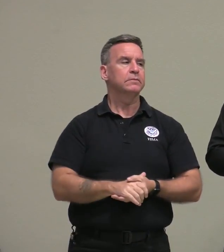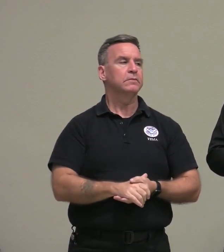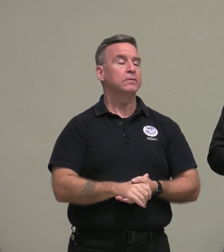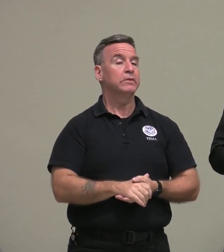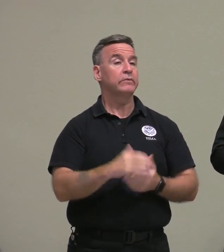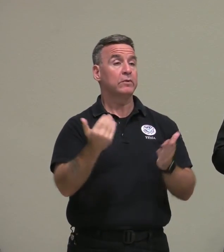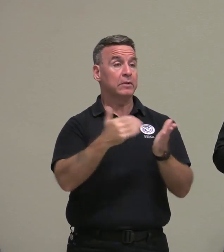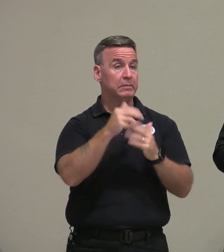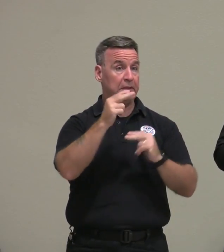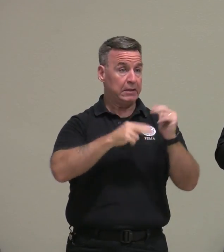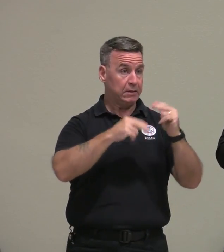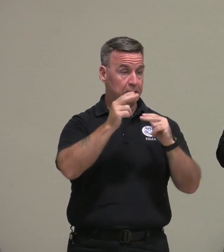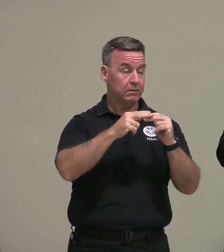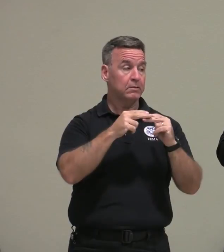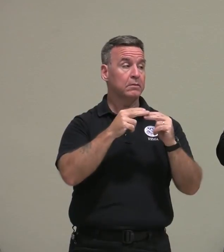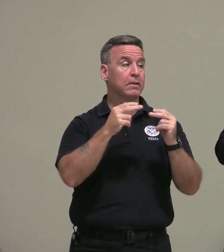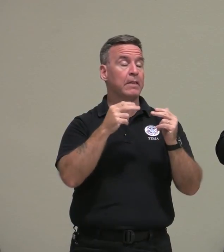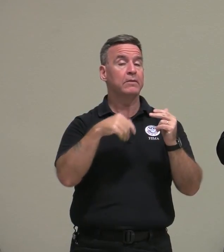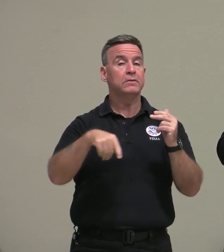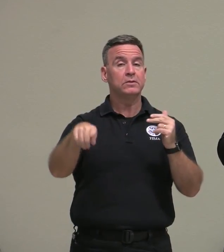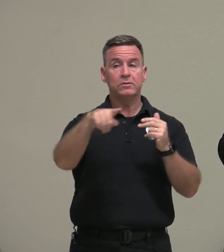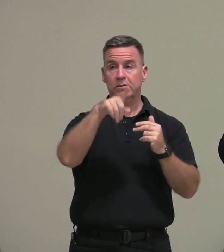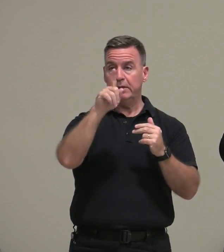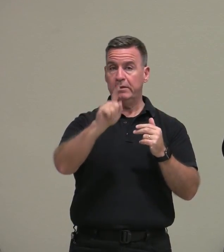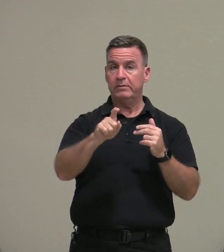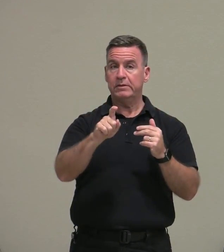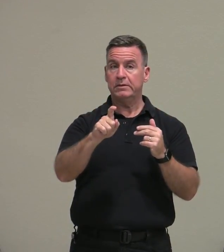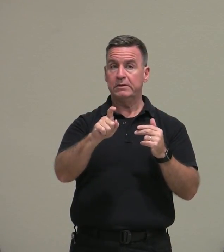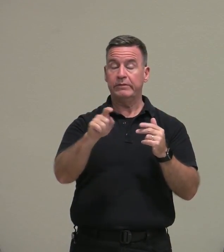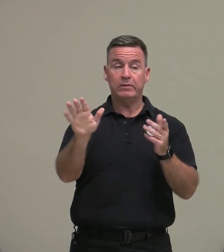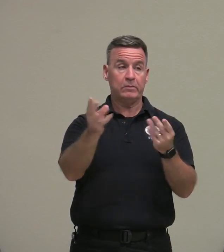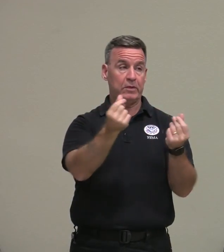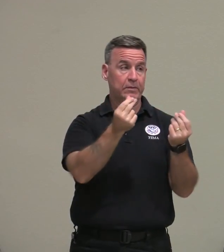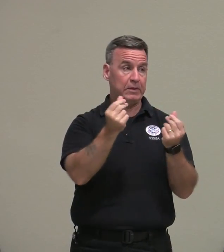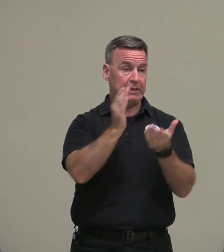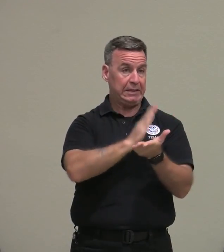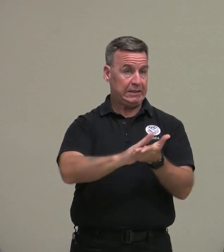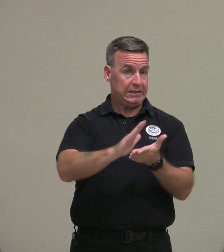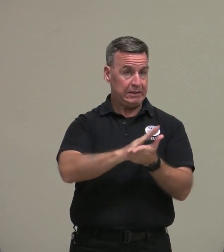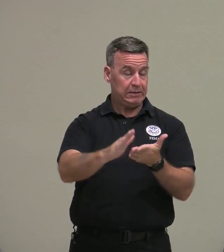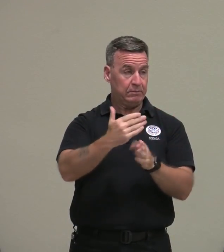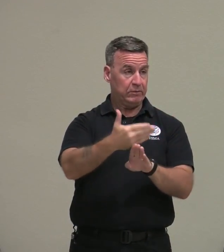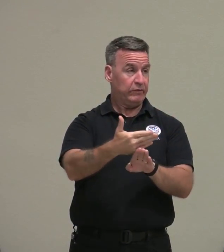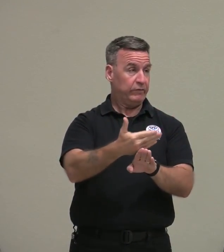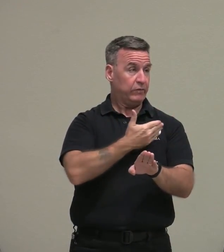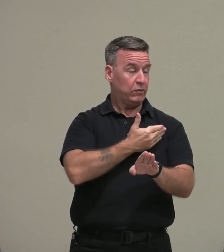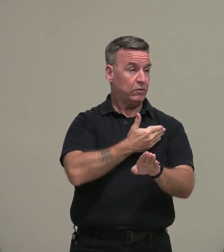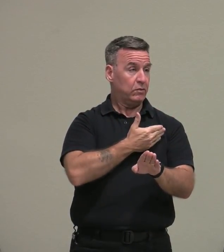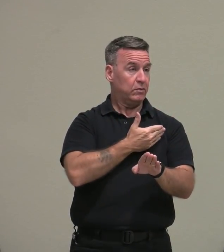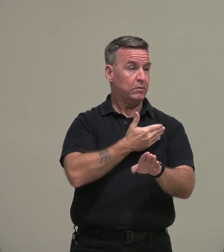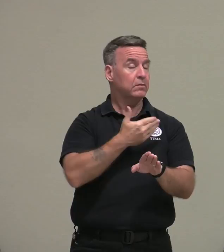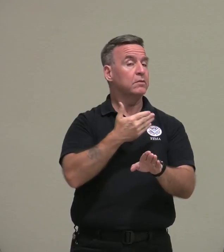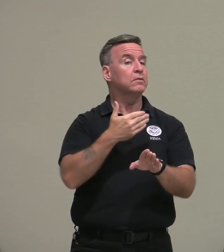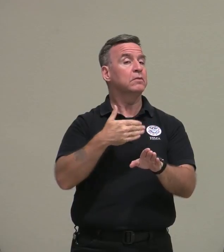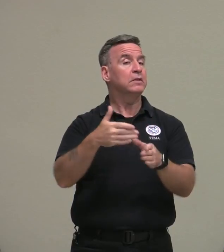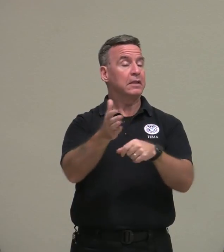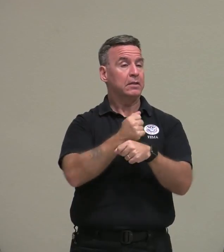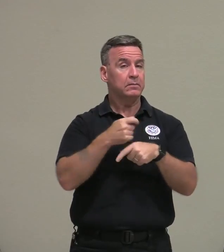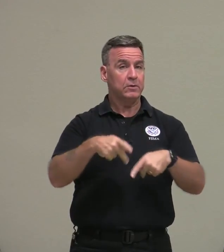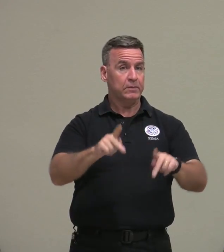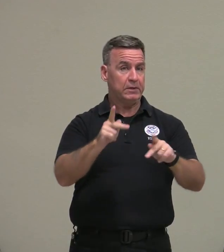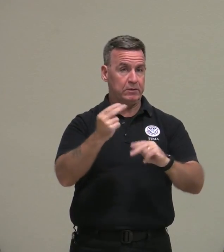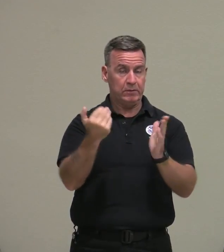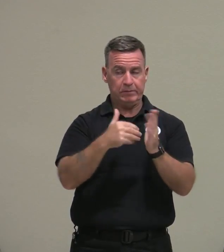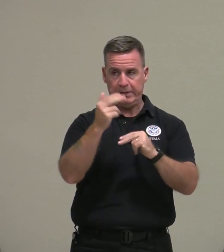For rebuilding, you have to have your property cleaned prior to receiving a